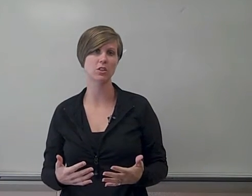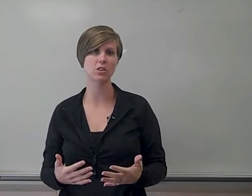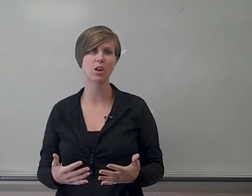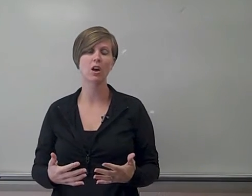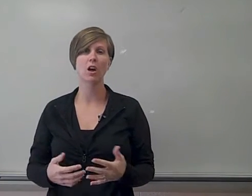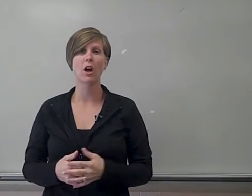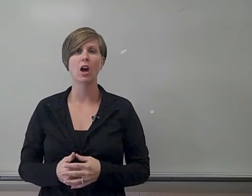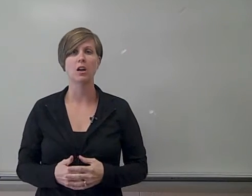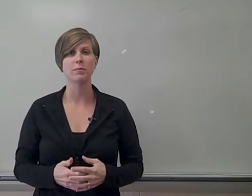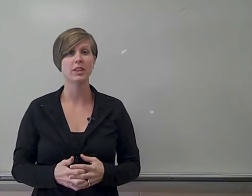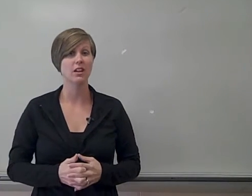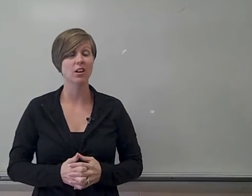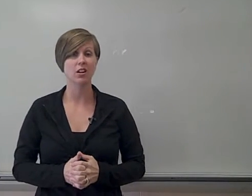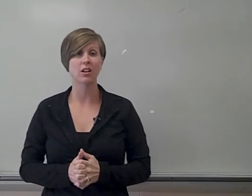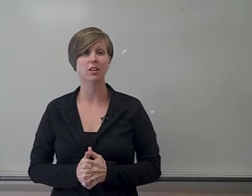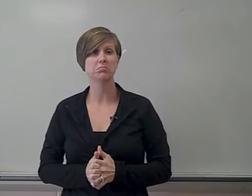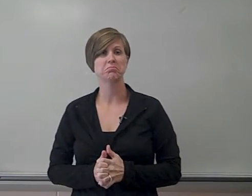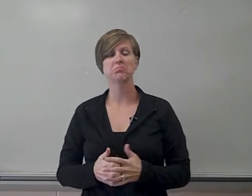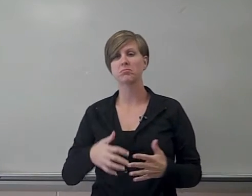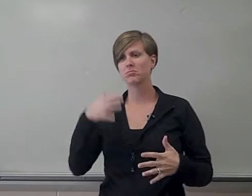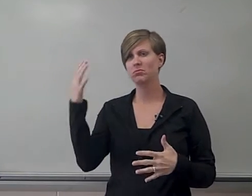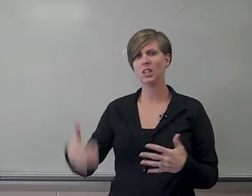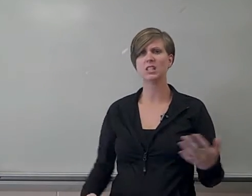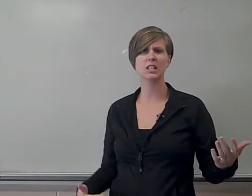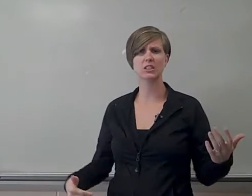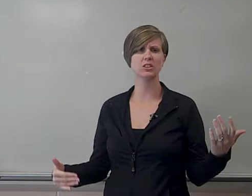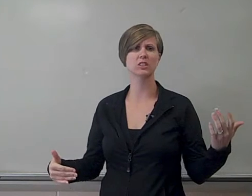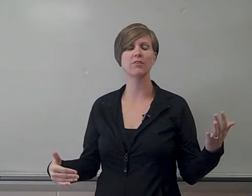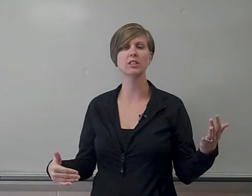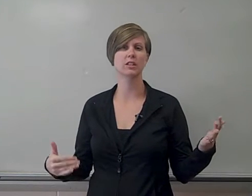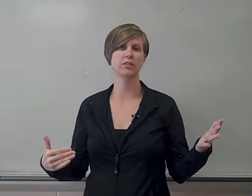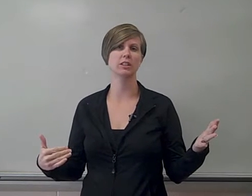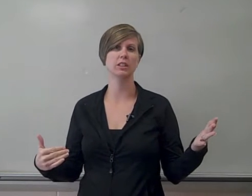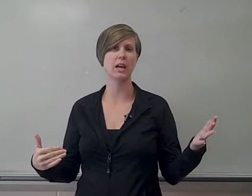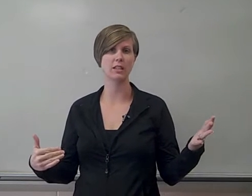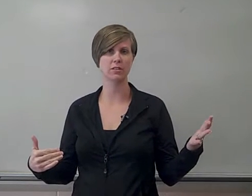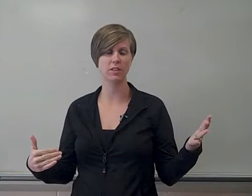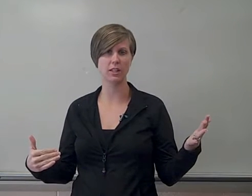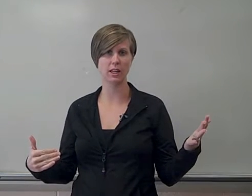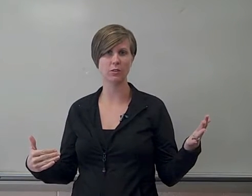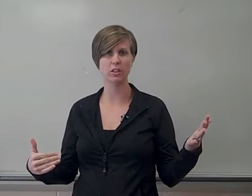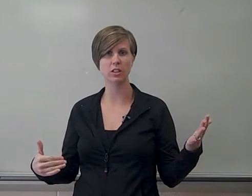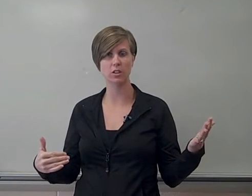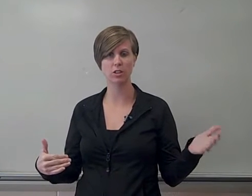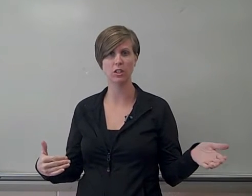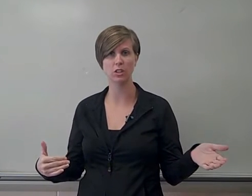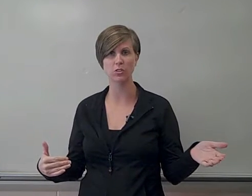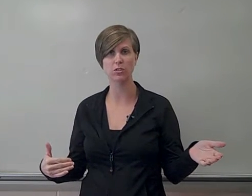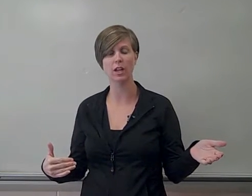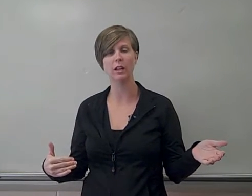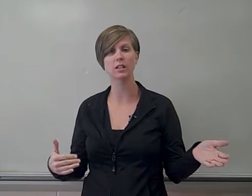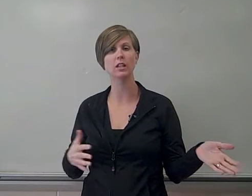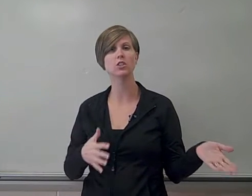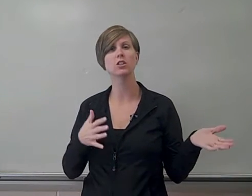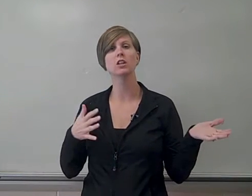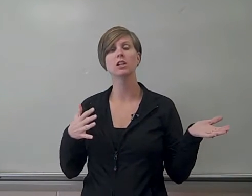language. There are 6 or 7 different kinds of sign language that you can use, and each